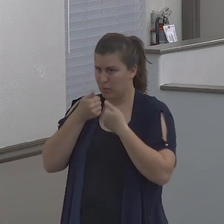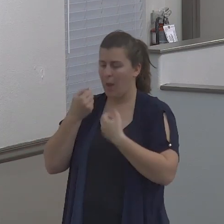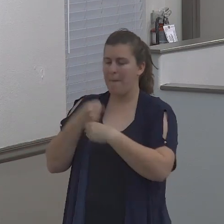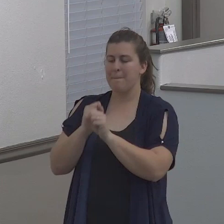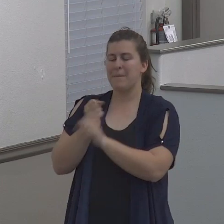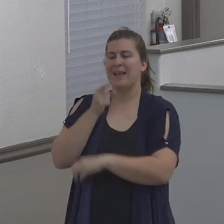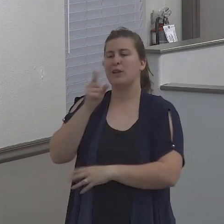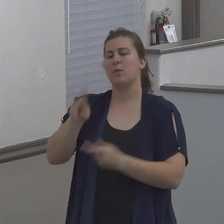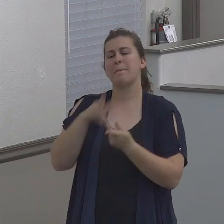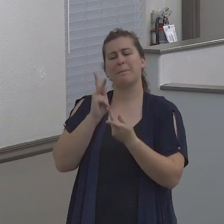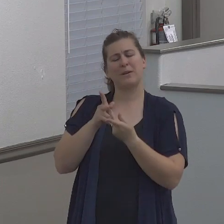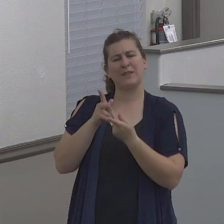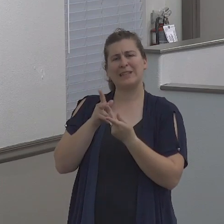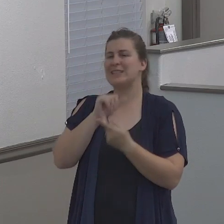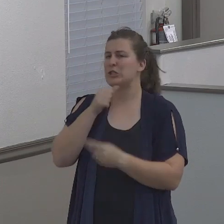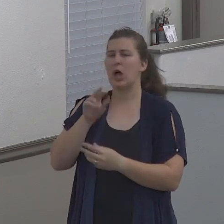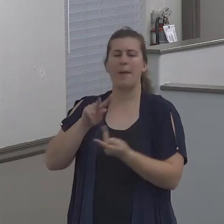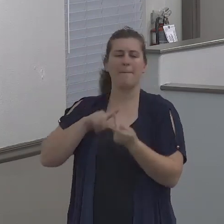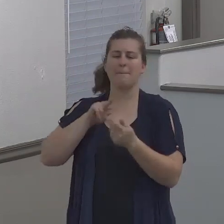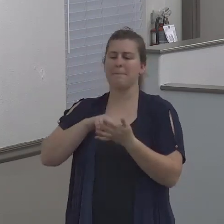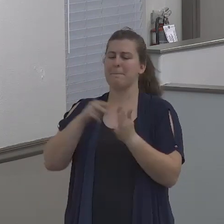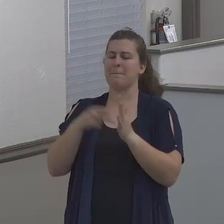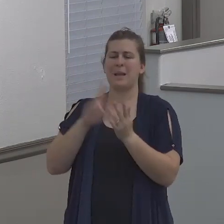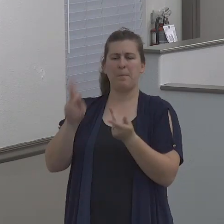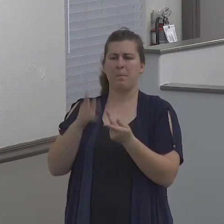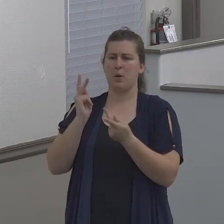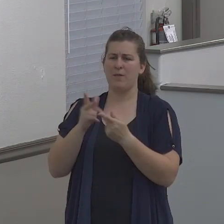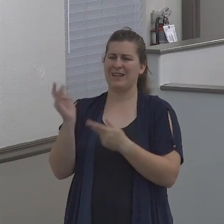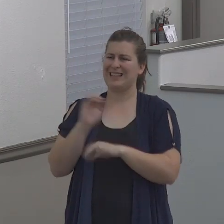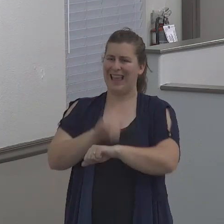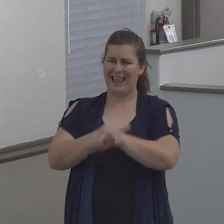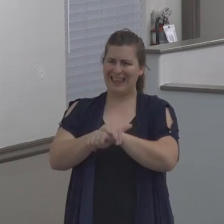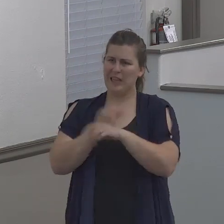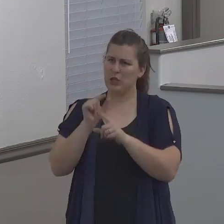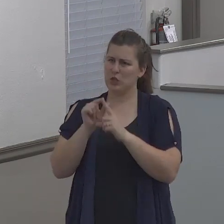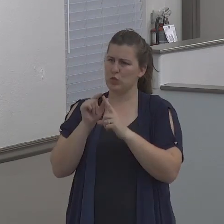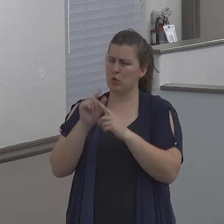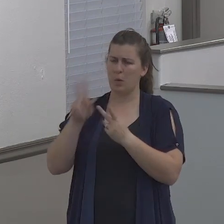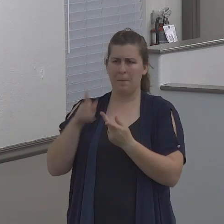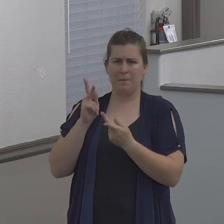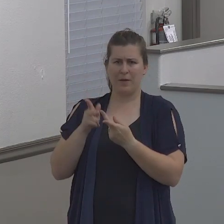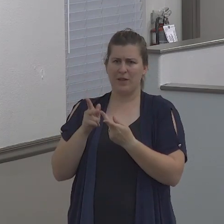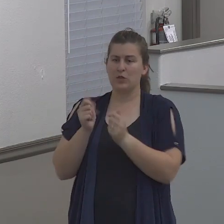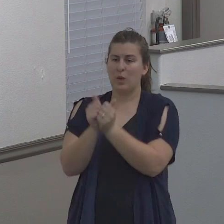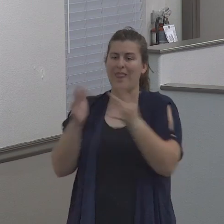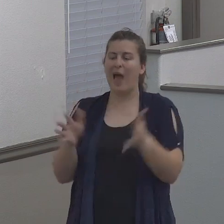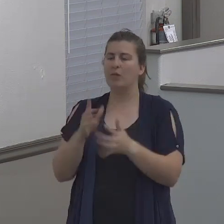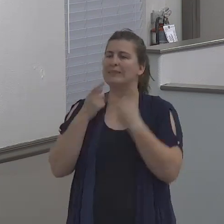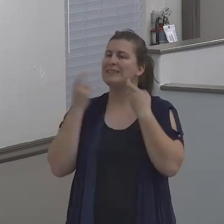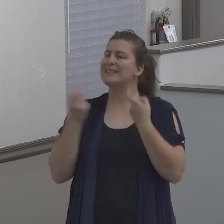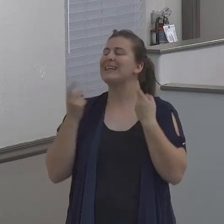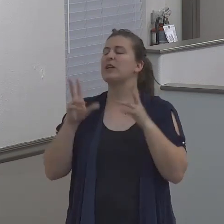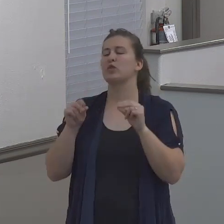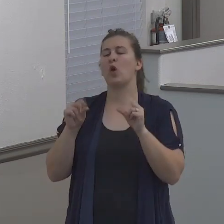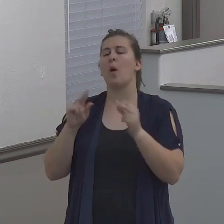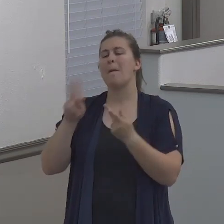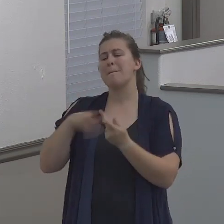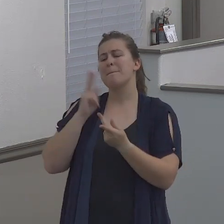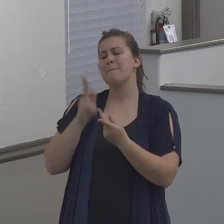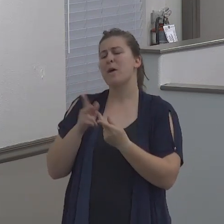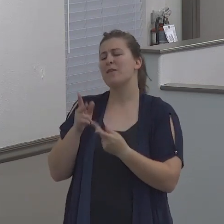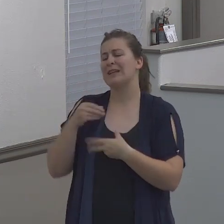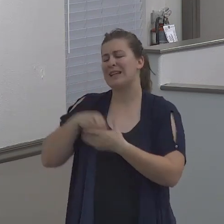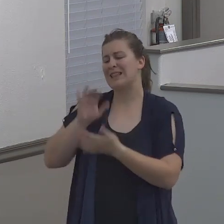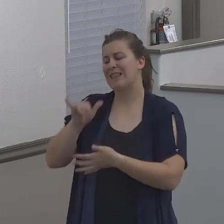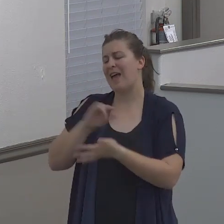Yep. Make you perfect. What is that? Perfect doesn't mean perfect like you and I think the English term means,